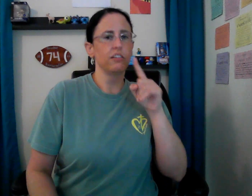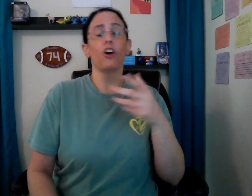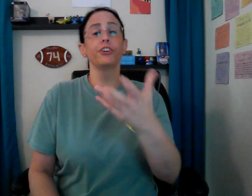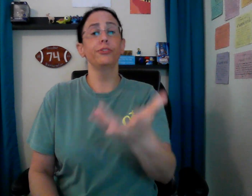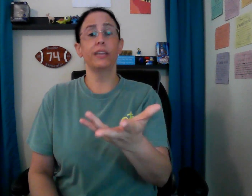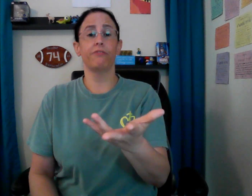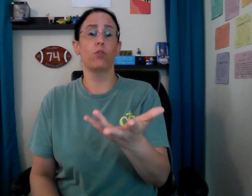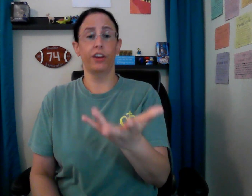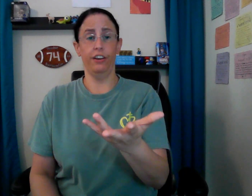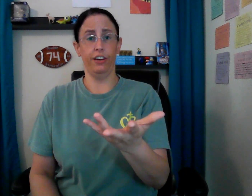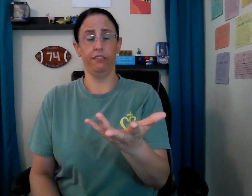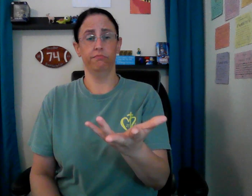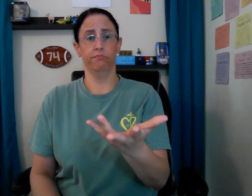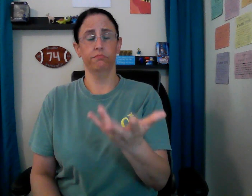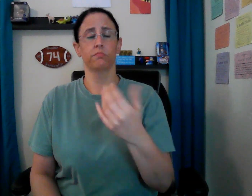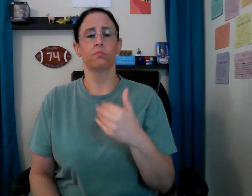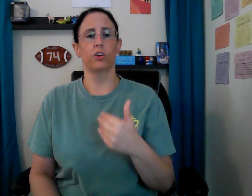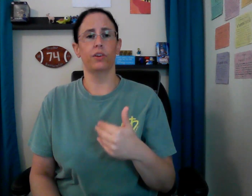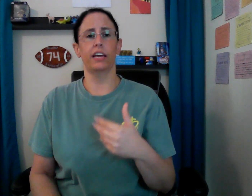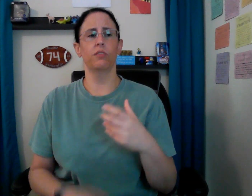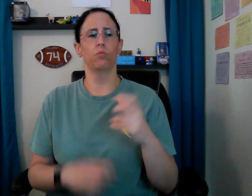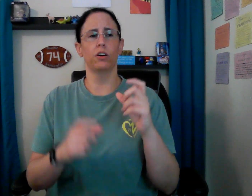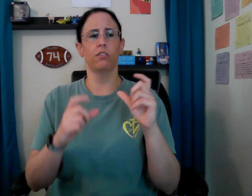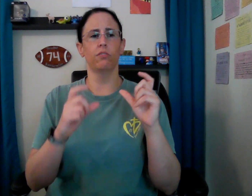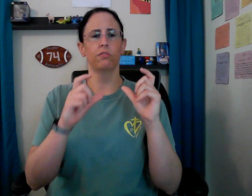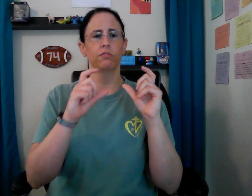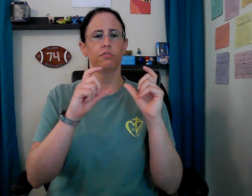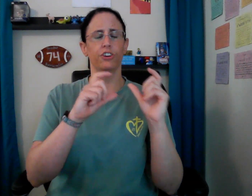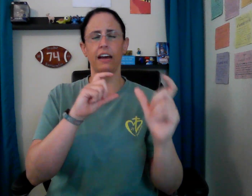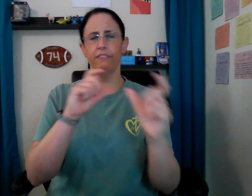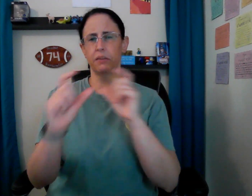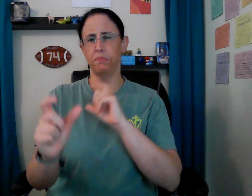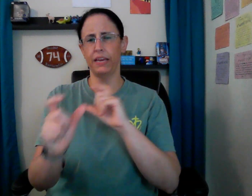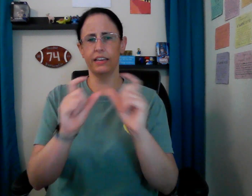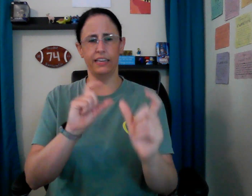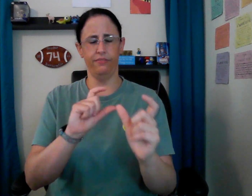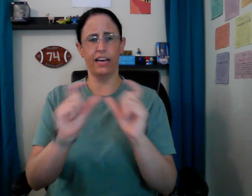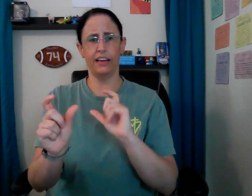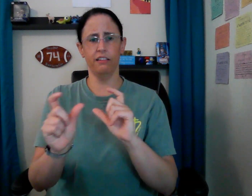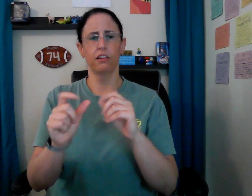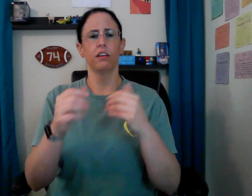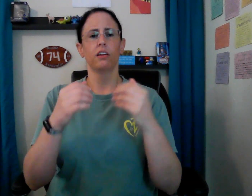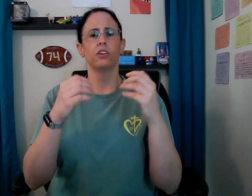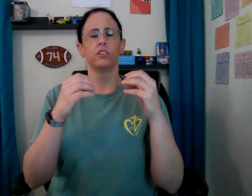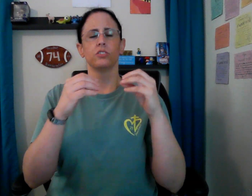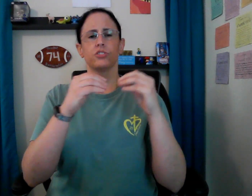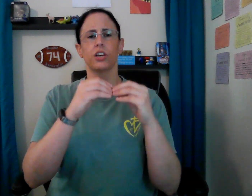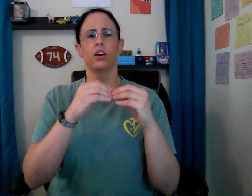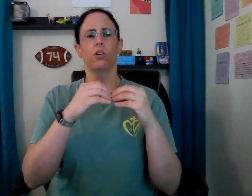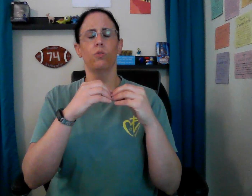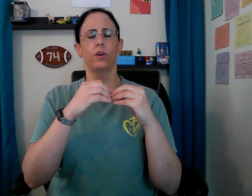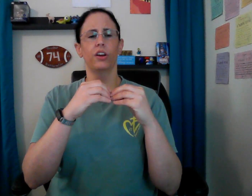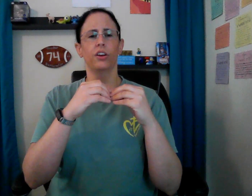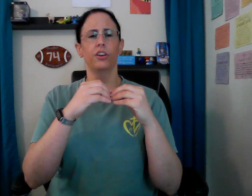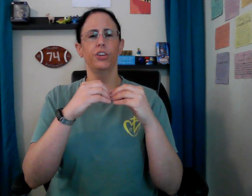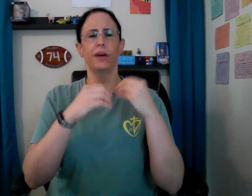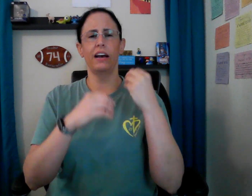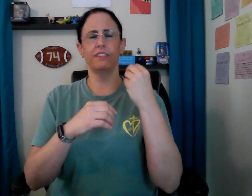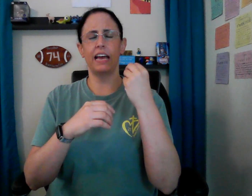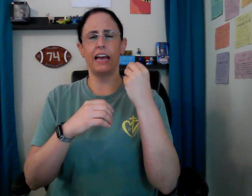are you deaf or hearing? Okay, well, you're having to pick in that, so you have to